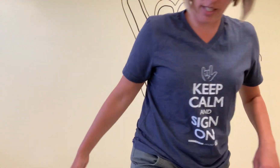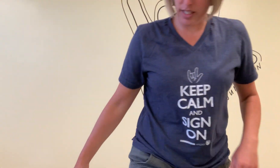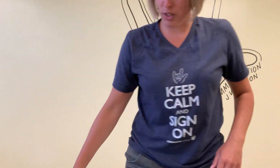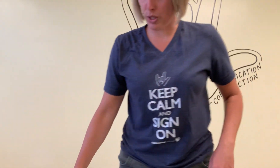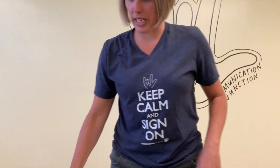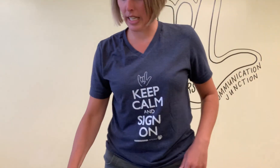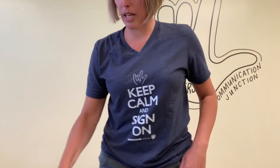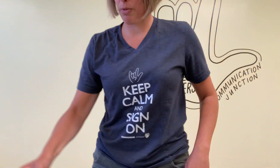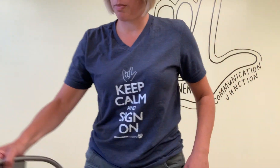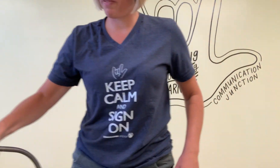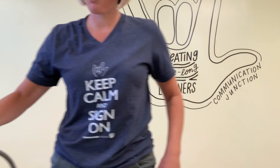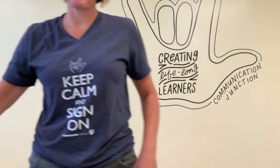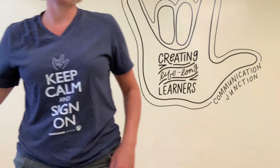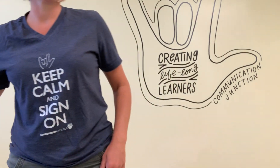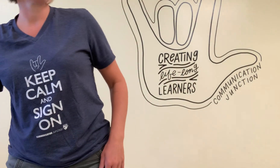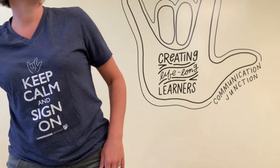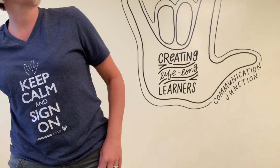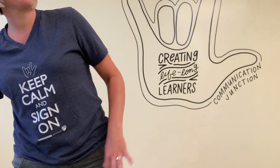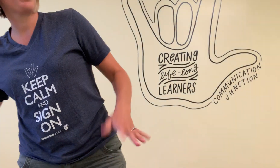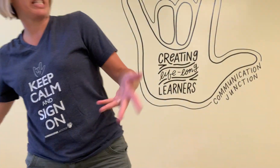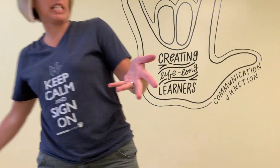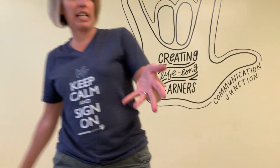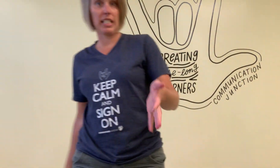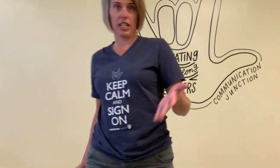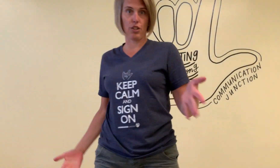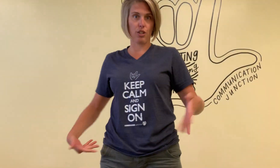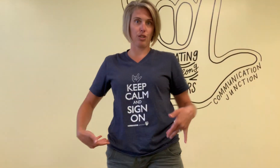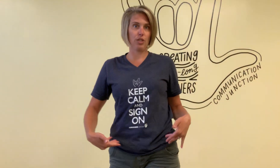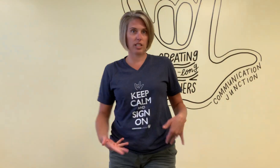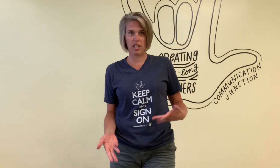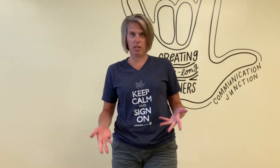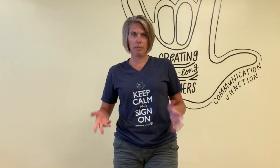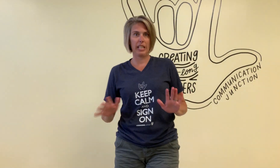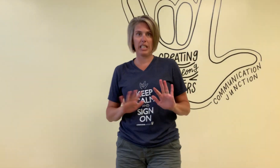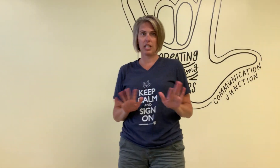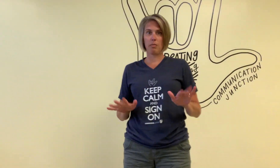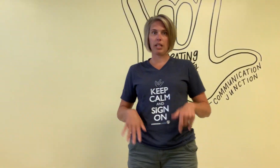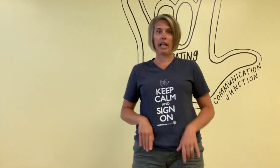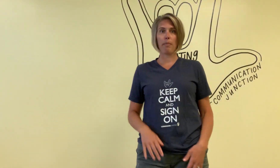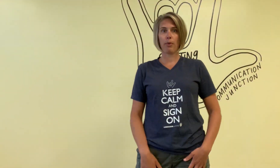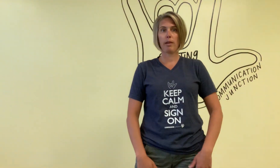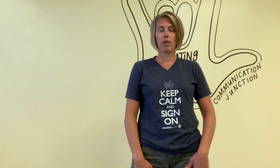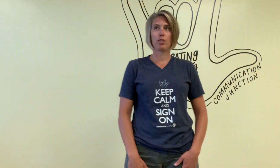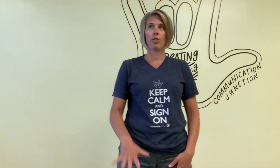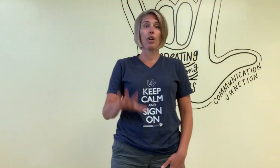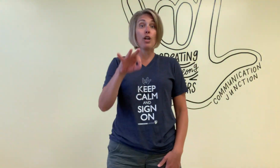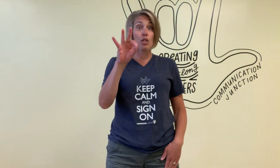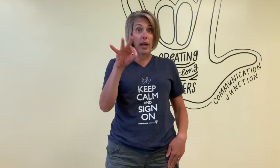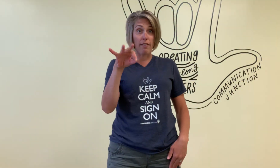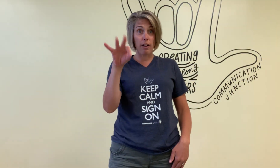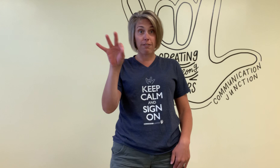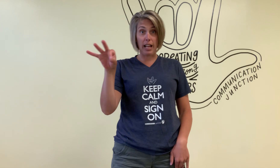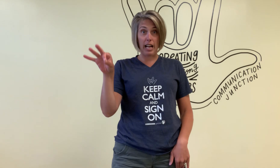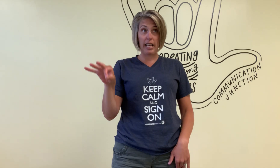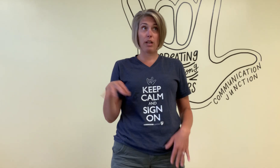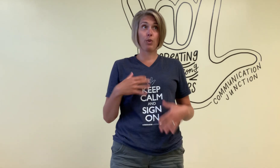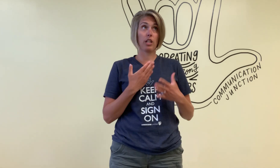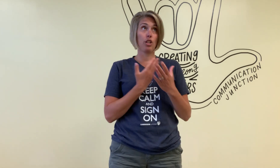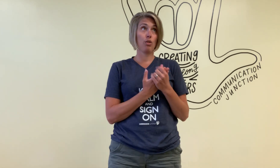So stand up with me if you want. If your little one is not a stander, you can do this. This can easily be a lap rhyme also. So we have our fly, and we're gonna use